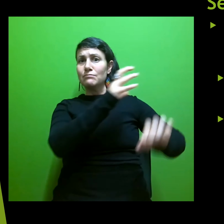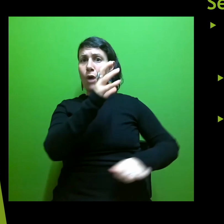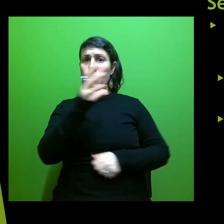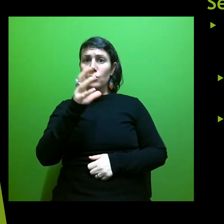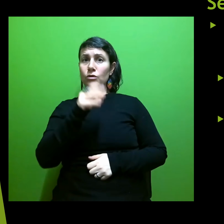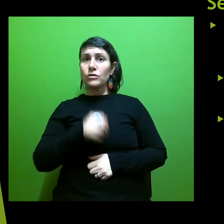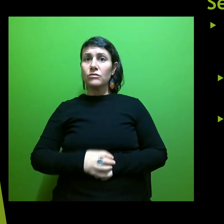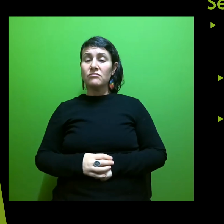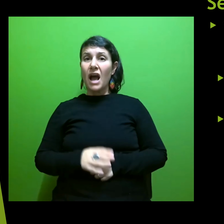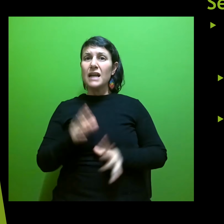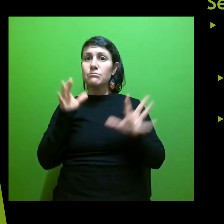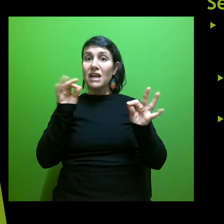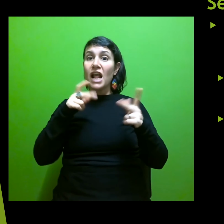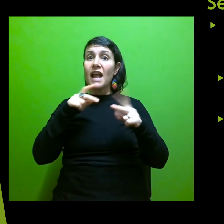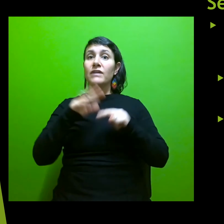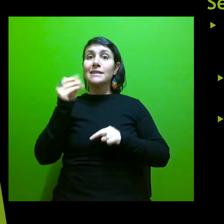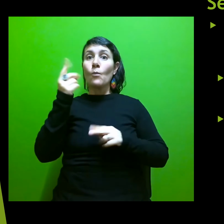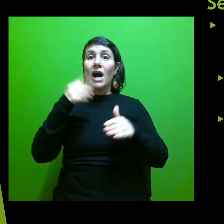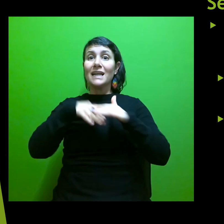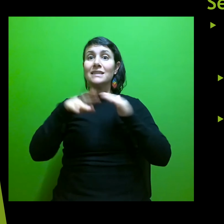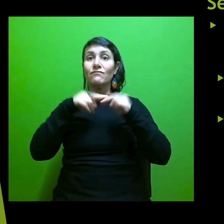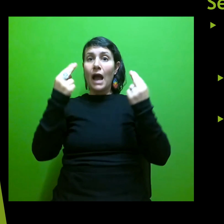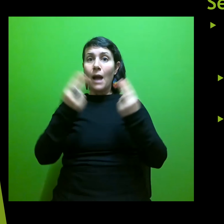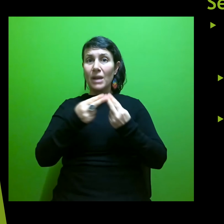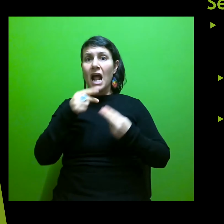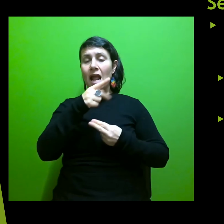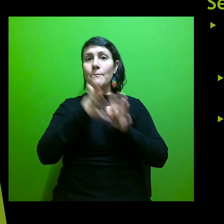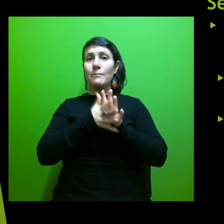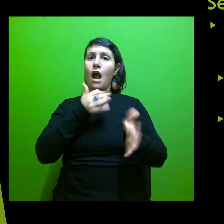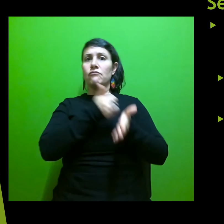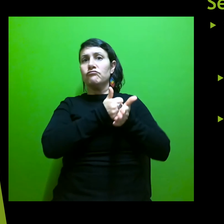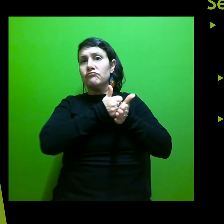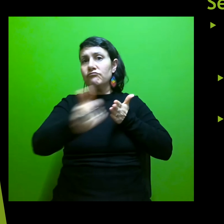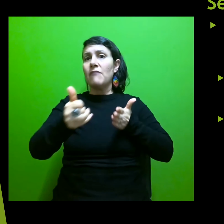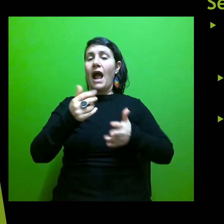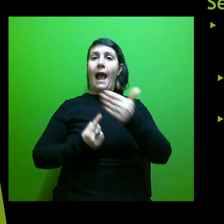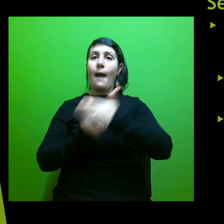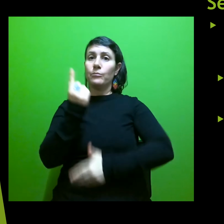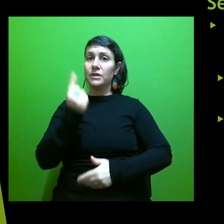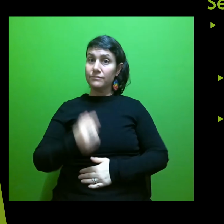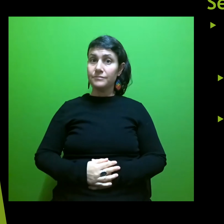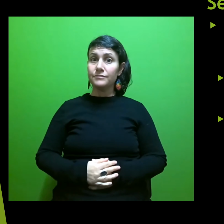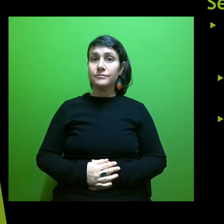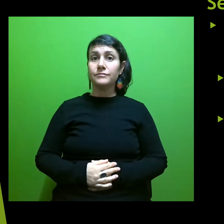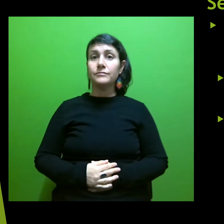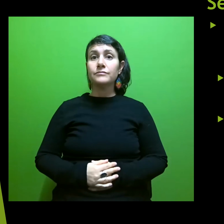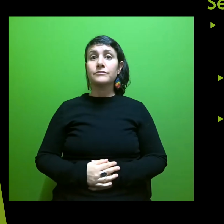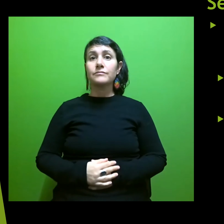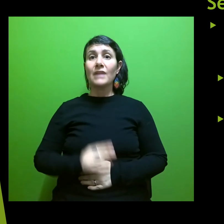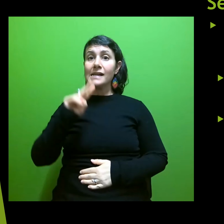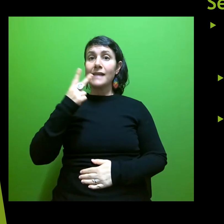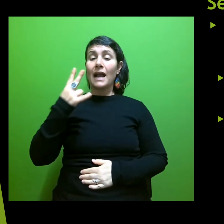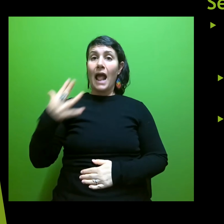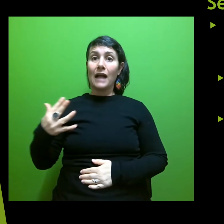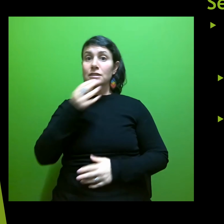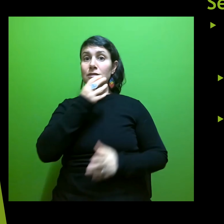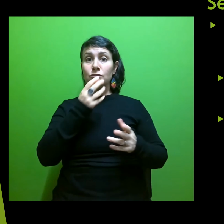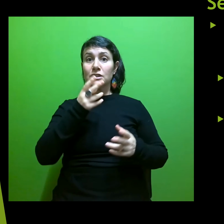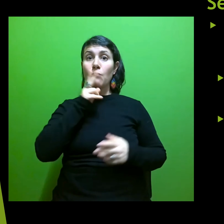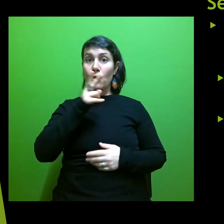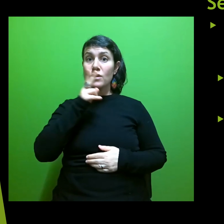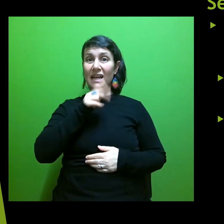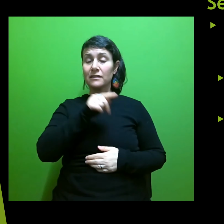in your family who's regularly exposed to it. Second-hand smoking is known to cause early death and health